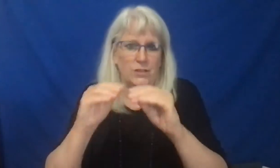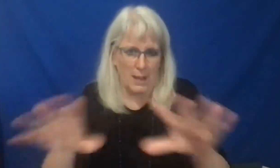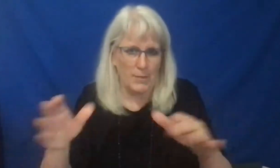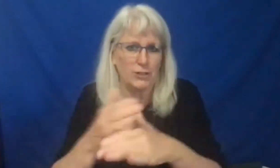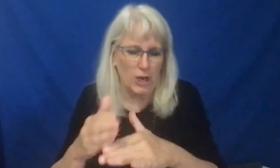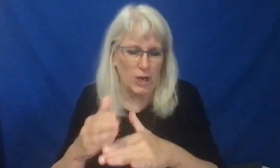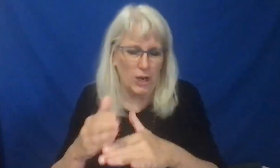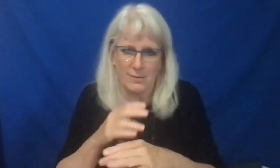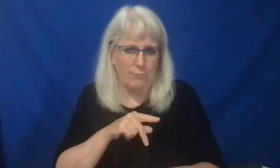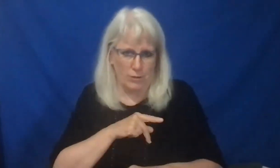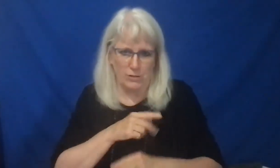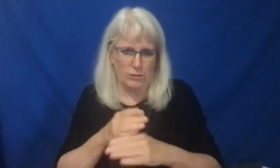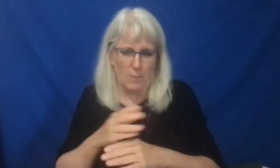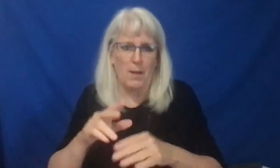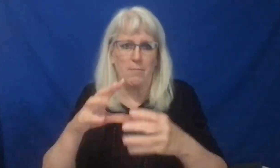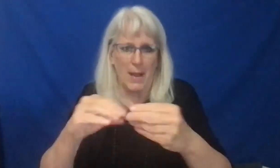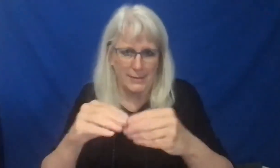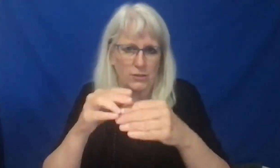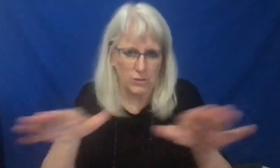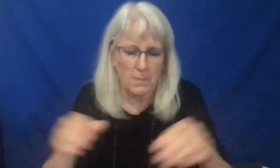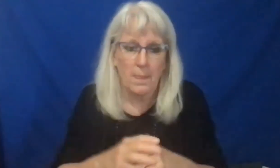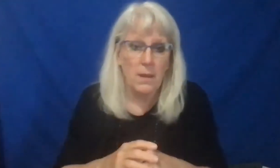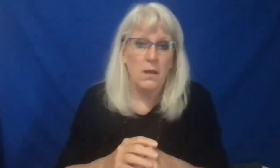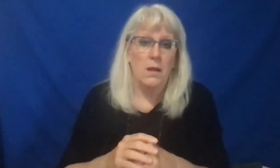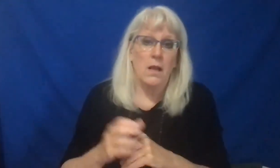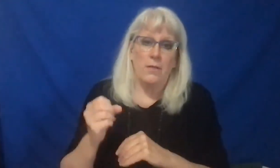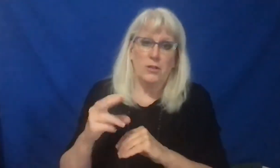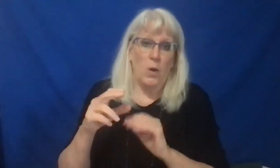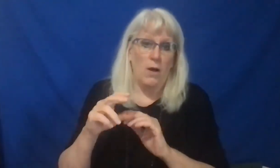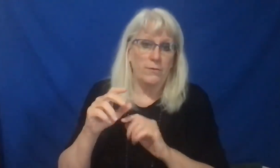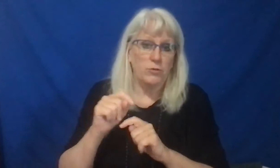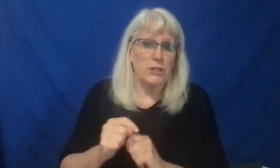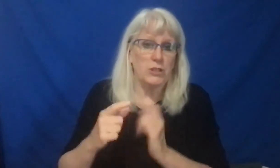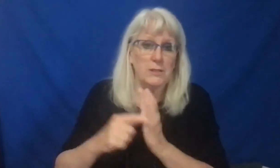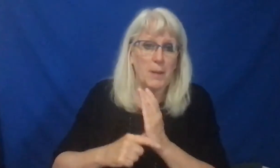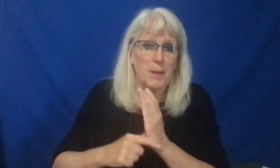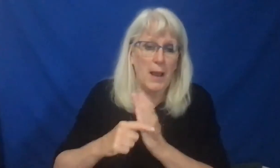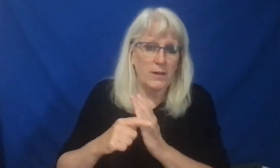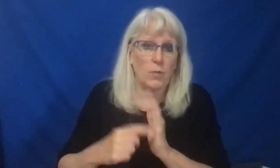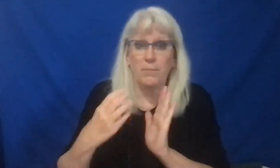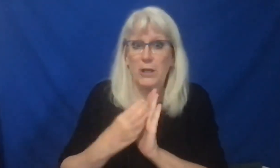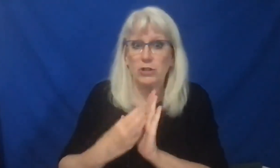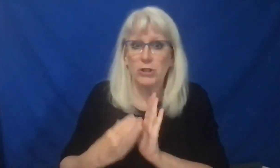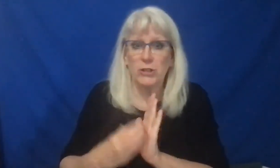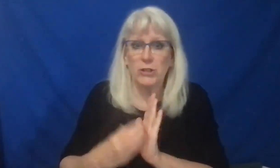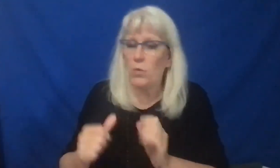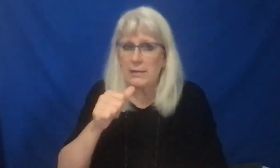in Tradition 11, in the 12 Traditions Illustrated, it says, "We are not a secret society. We carry the message wherever we